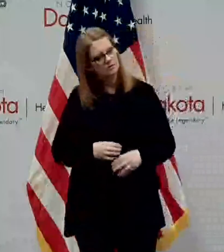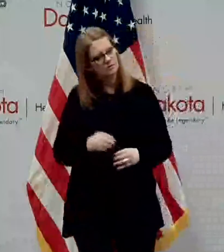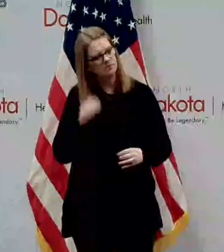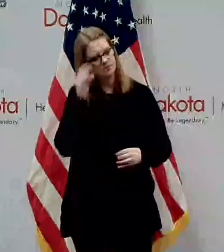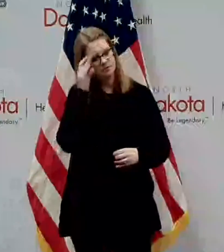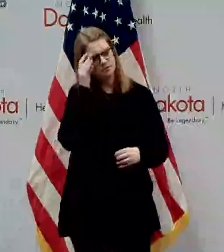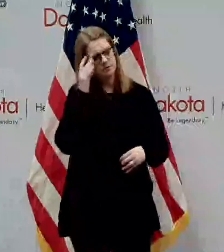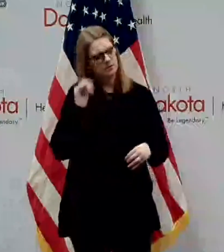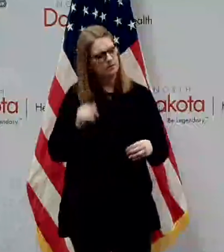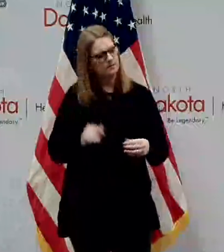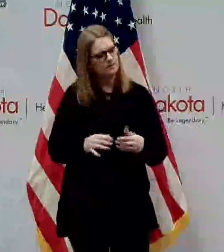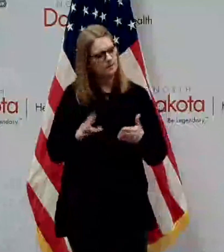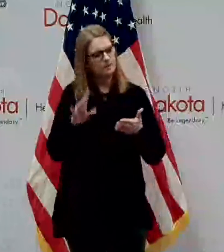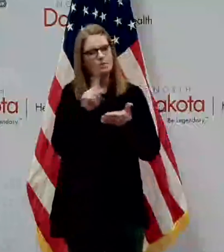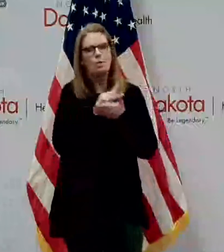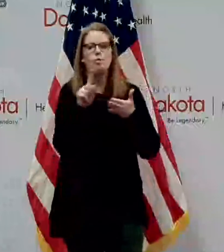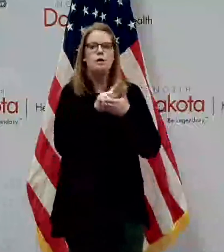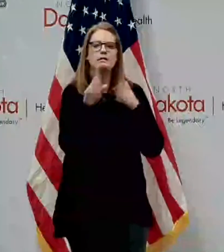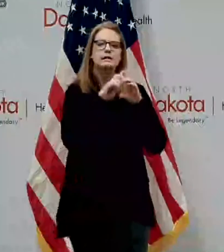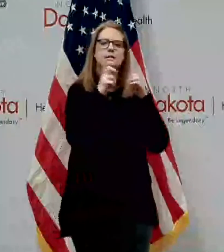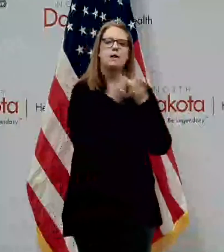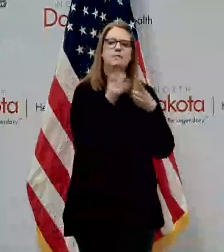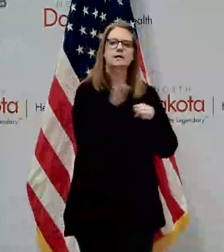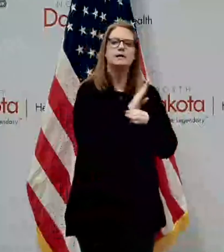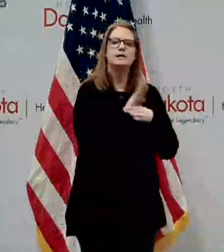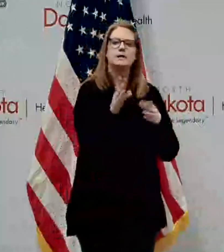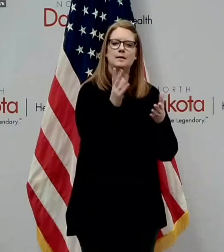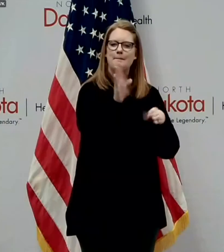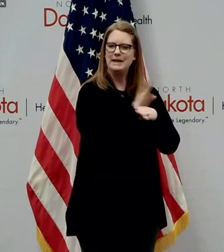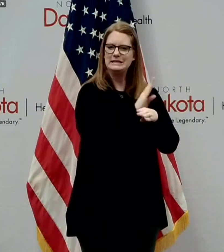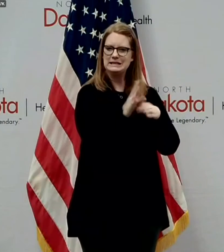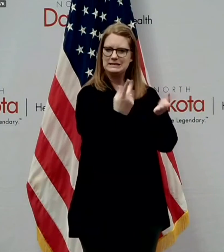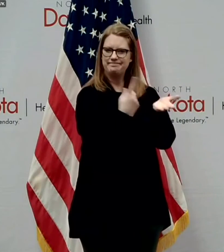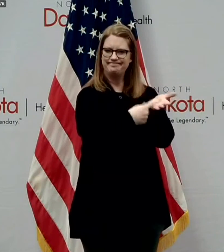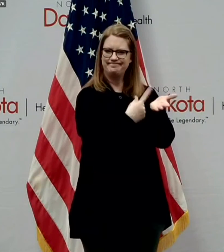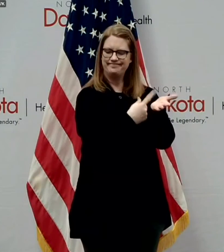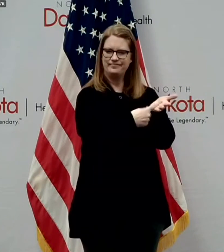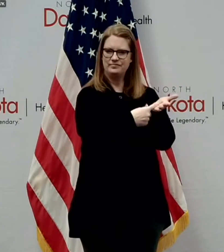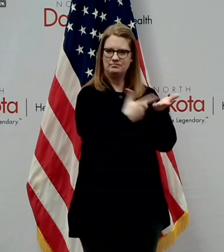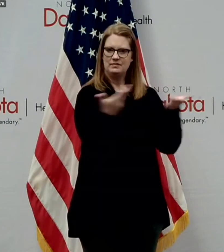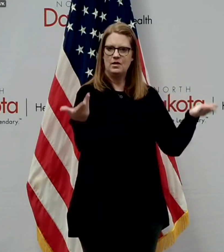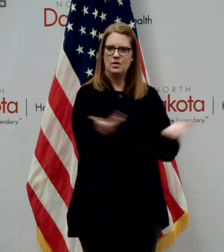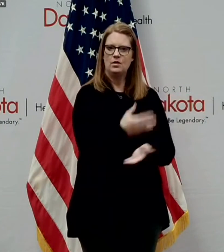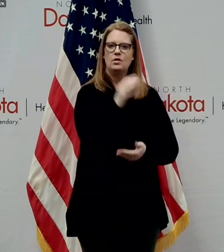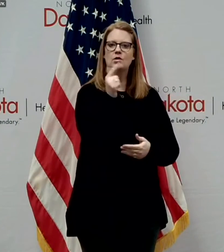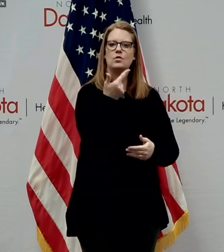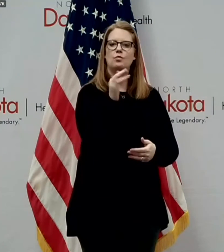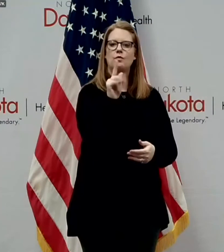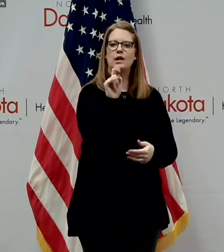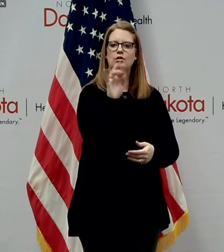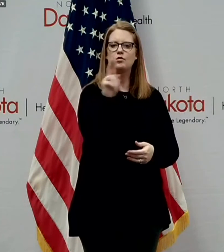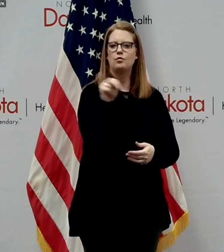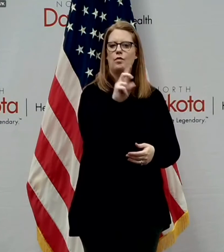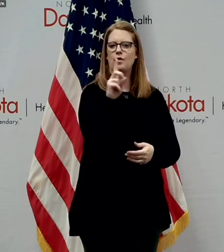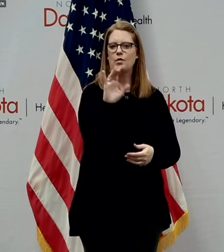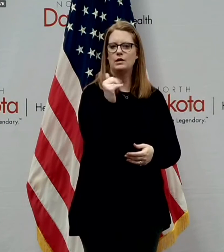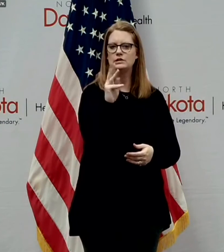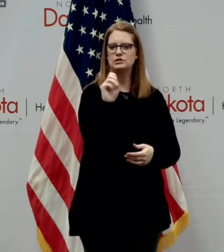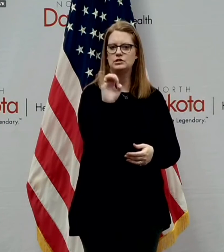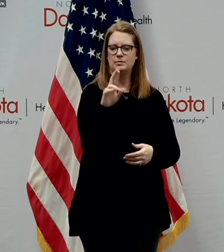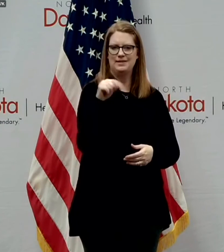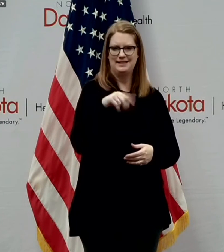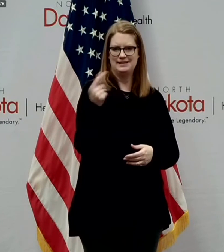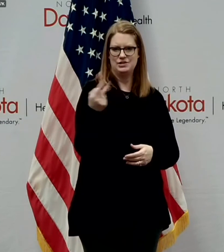The weekly Department of Commerce business brief that is hosted by the Greater North Dakota Chamber will be this Thursday,